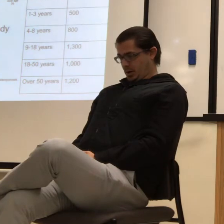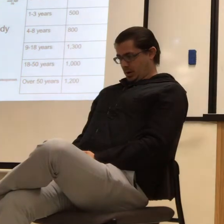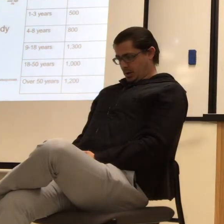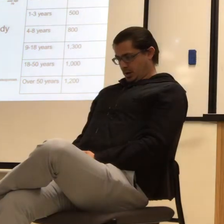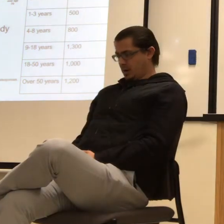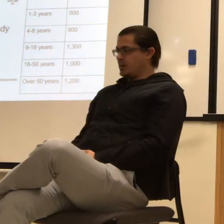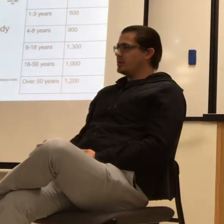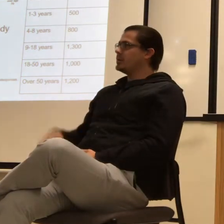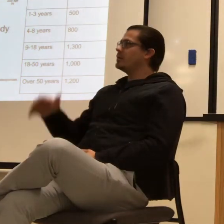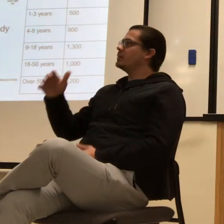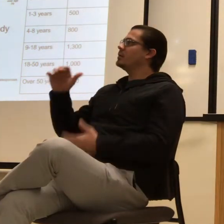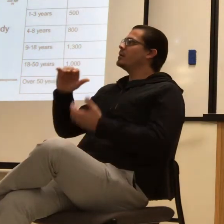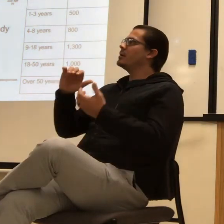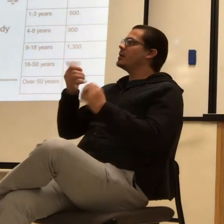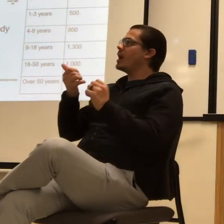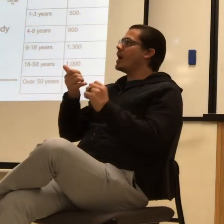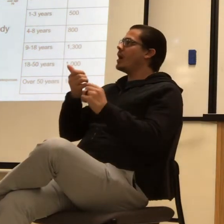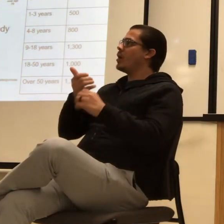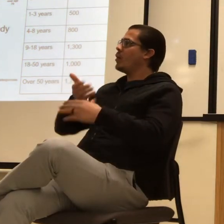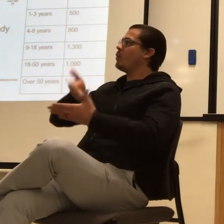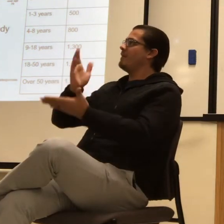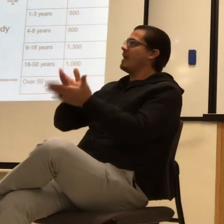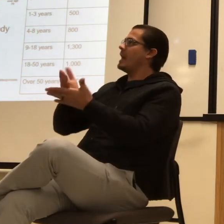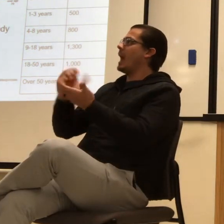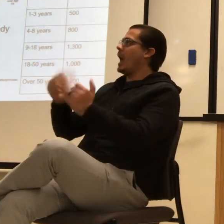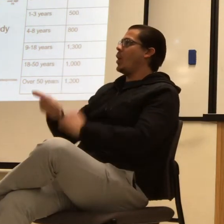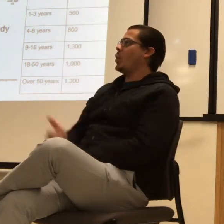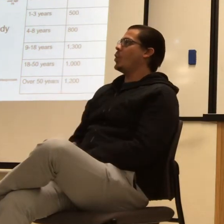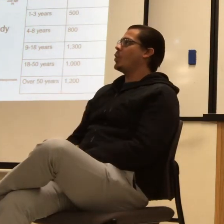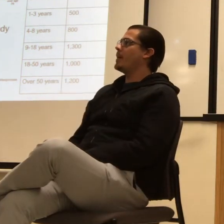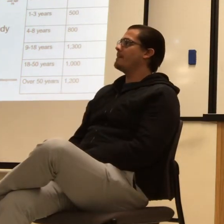So prevention, this is the good news, right?